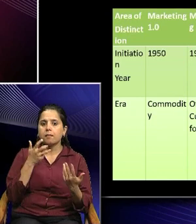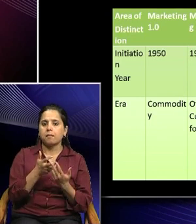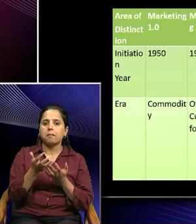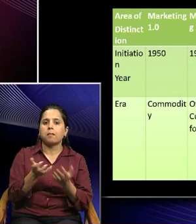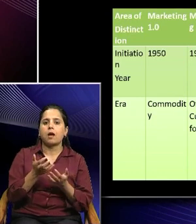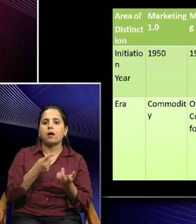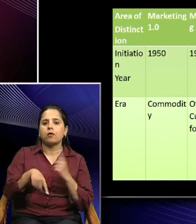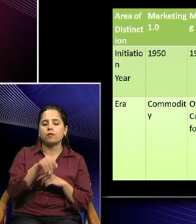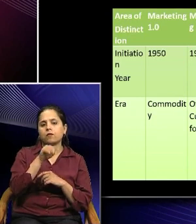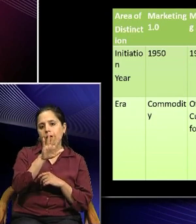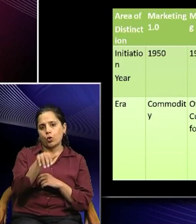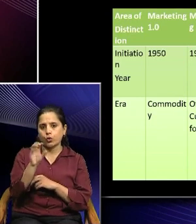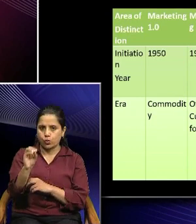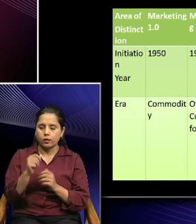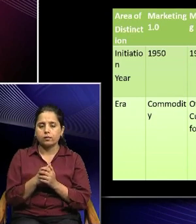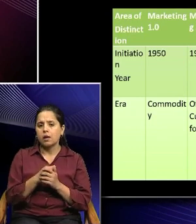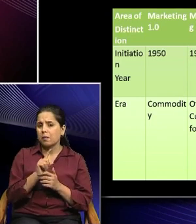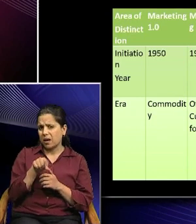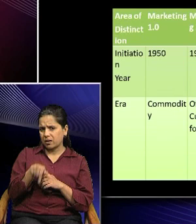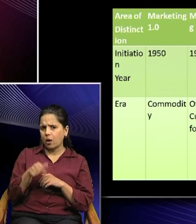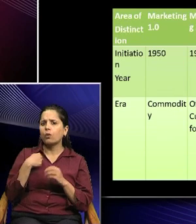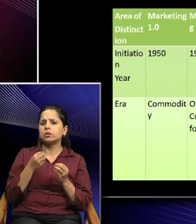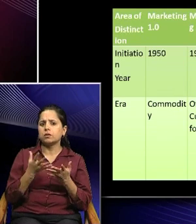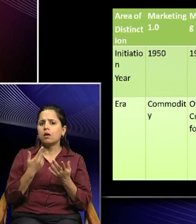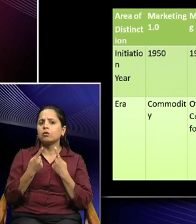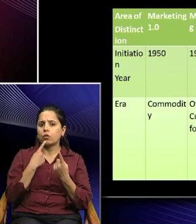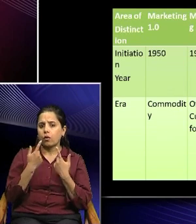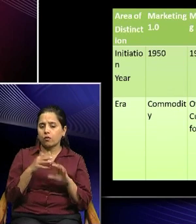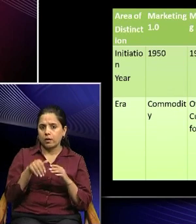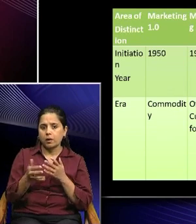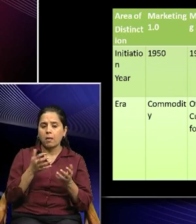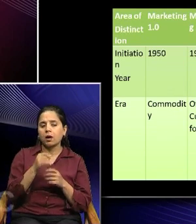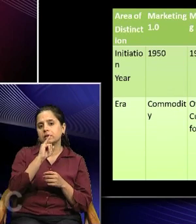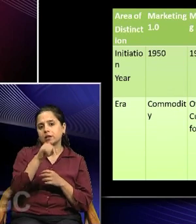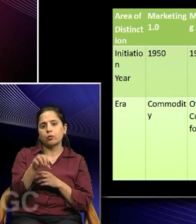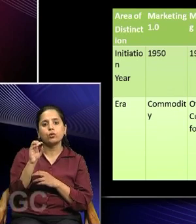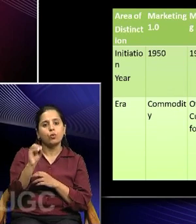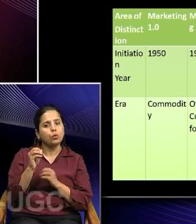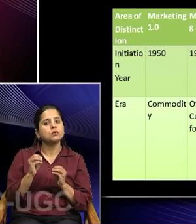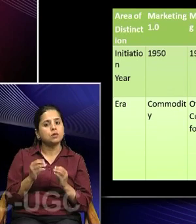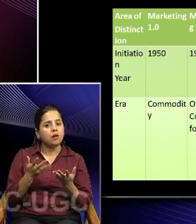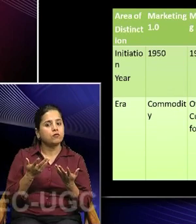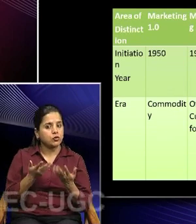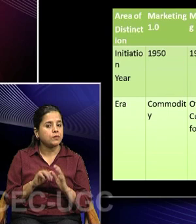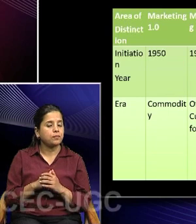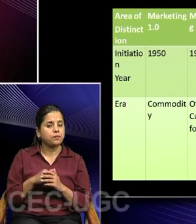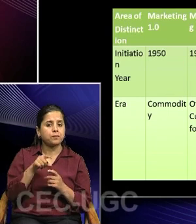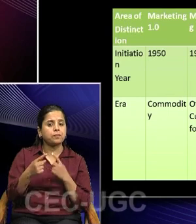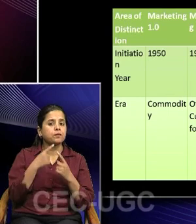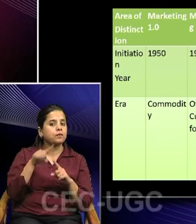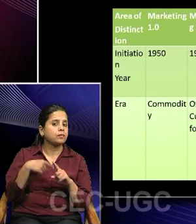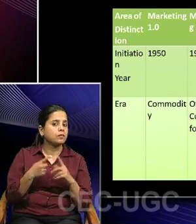marketing 5.0. Although now we have started talking about marketing 6.0 as well, which talks